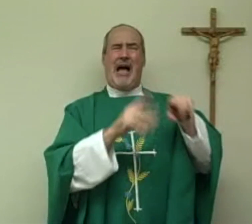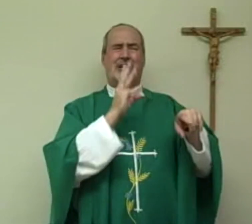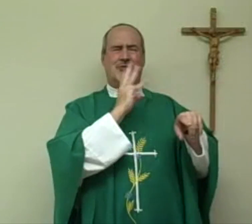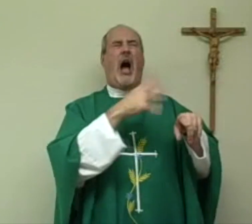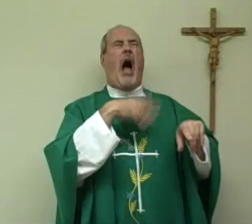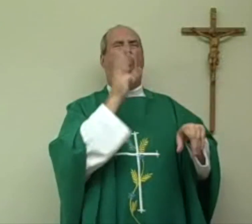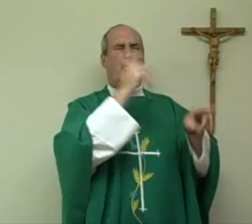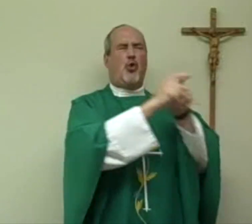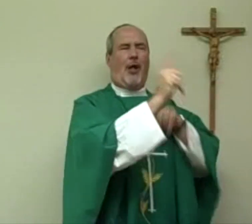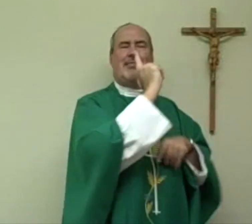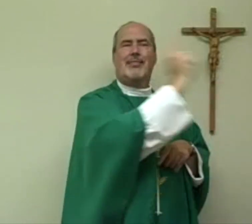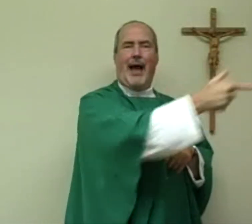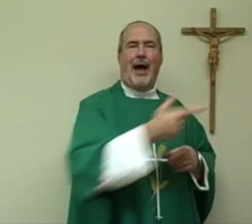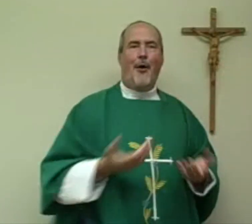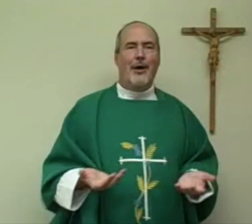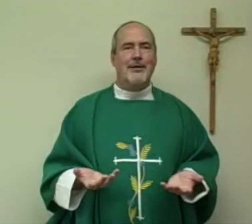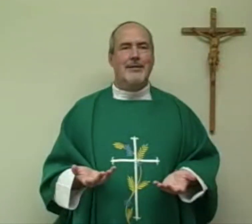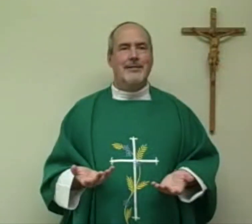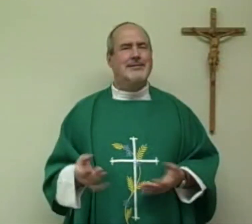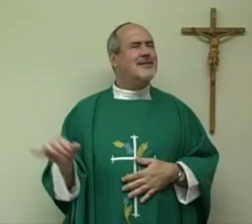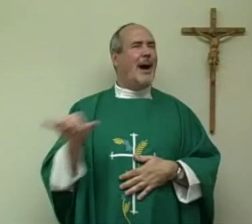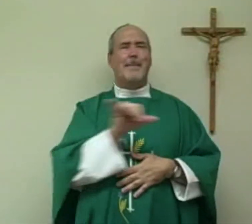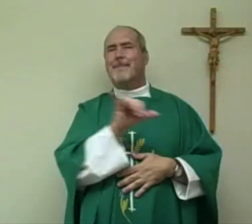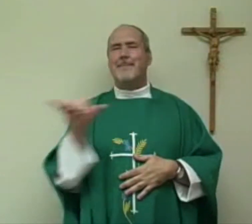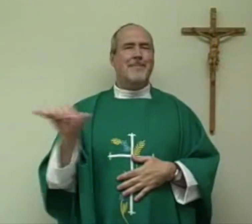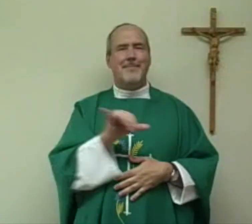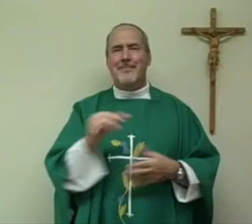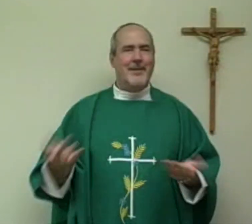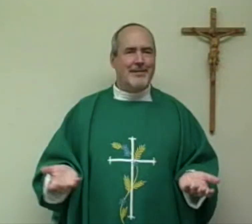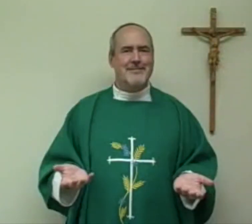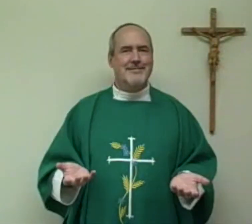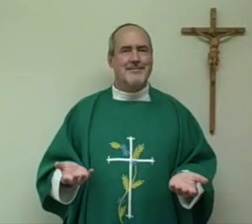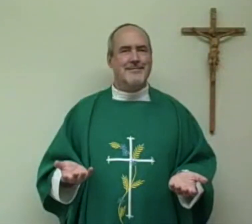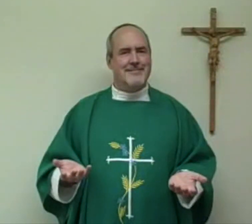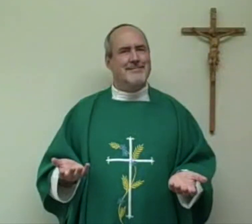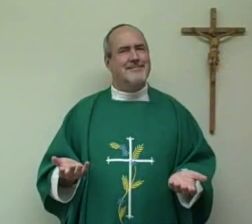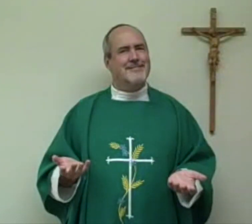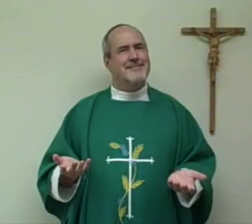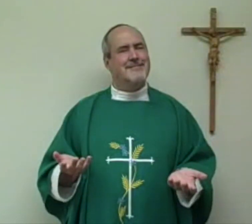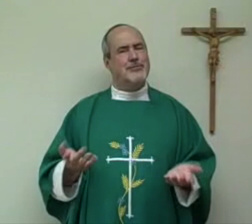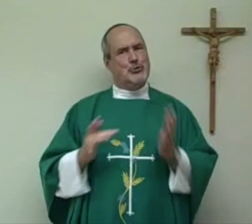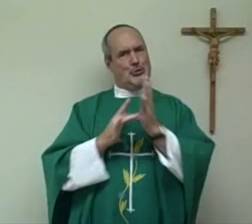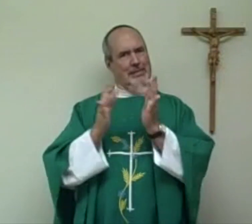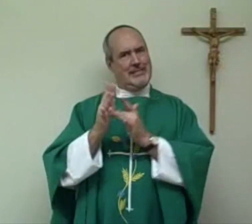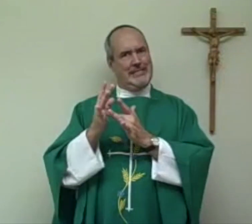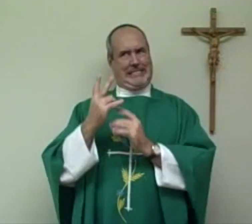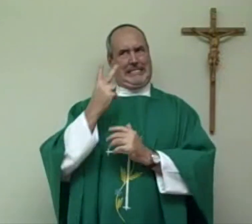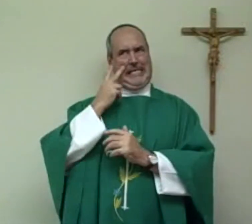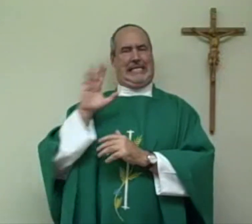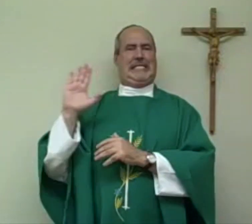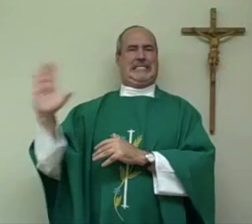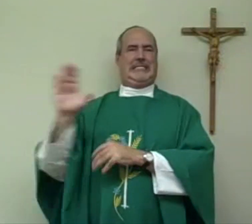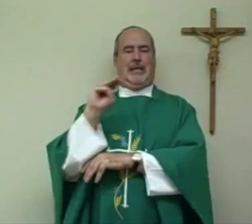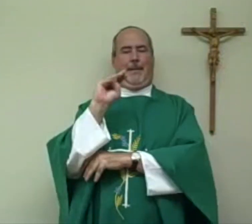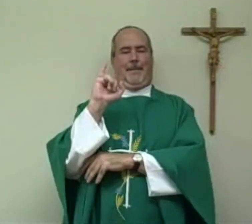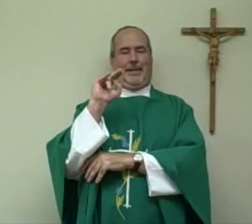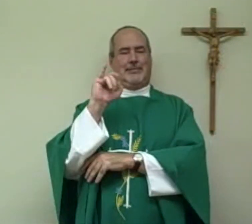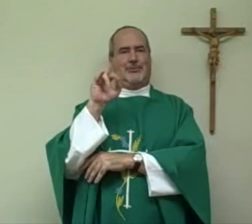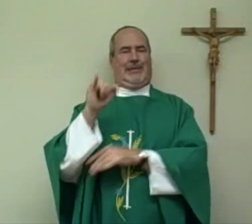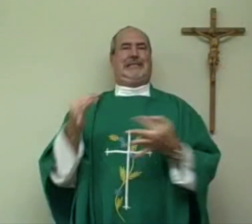phone." And I'll tell her, "Oh, I can't talk to her right now. Tell her I'll call her later." And it's the same thing that Jesus did. And we can